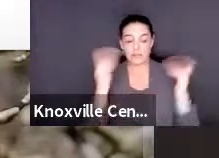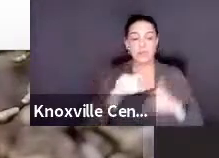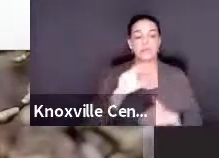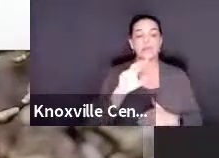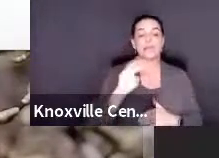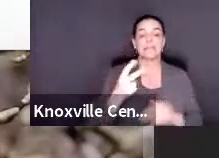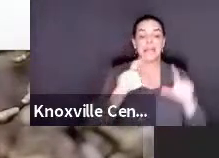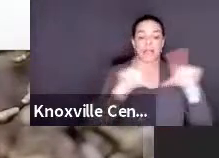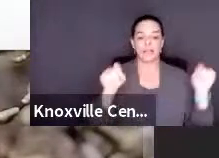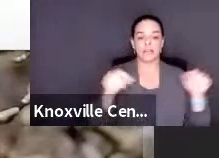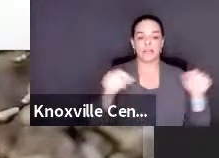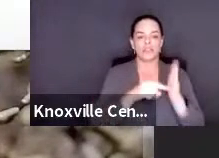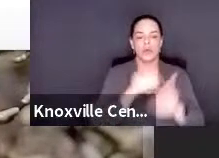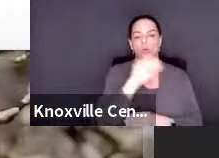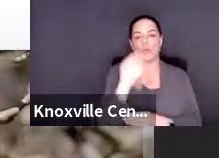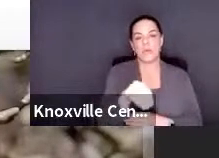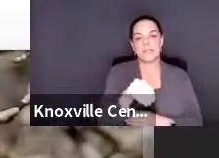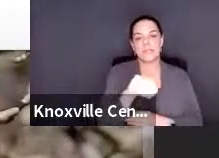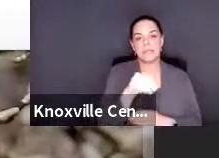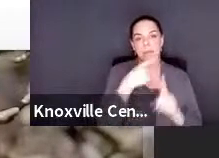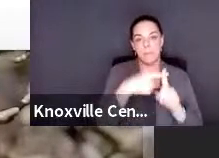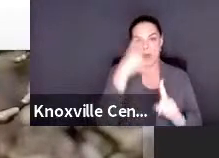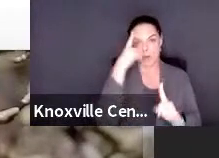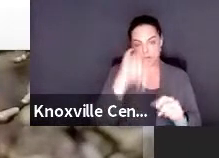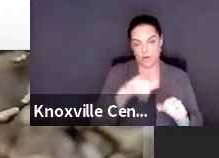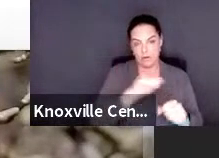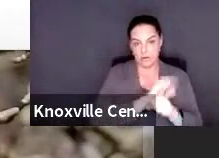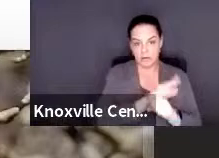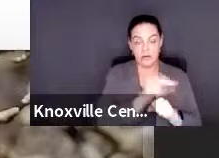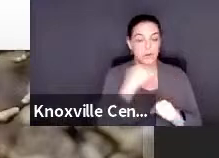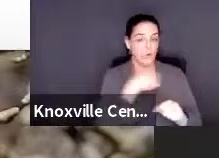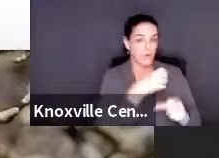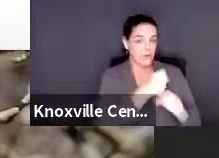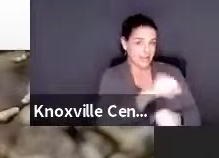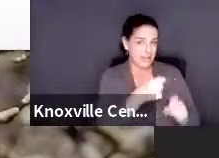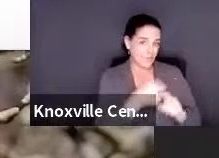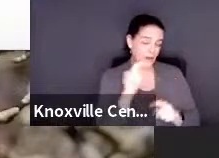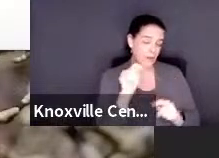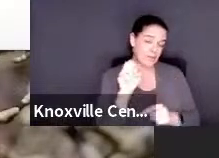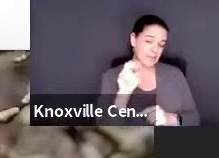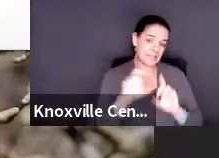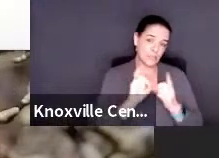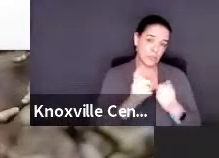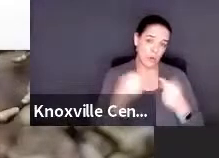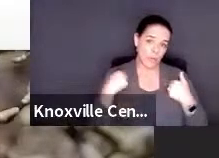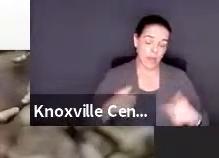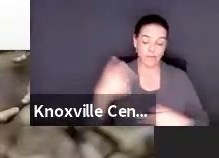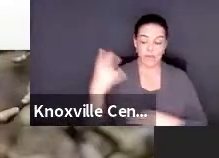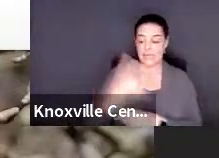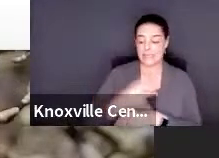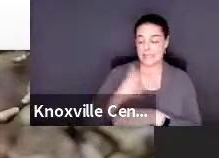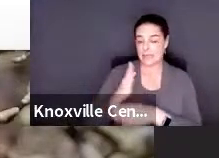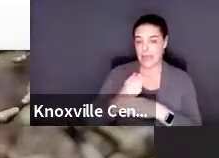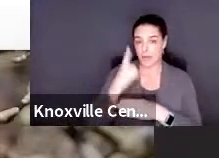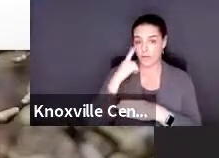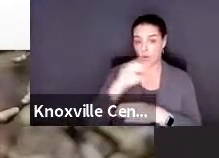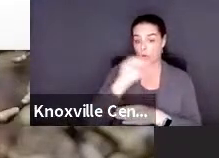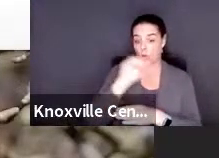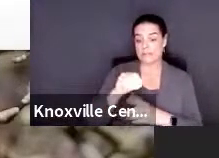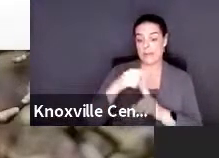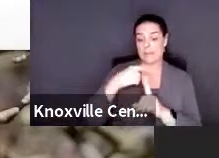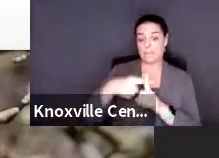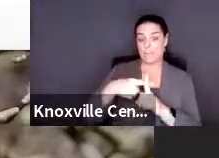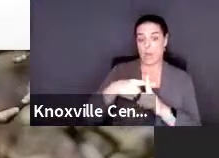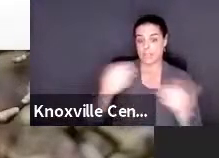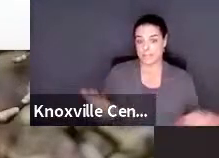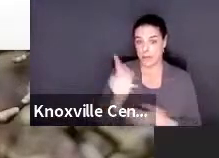percent positive for COVID-19. The data is received from the Tennessee Department of Health, and the 7-day average for percent positive in Knox County